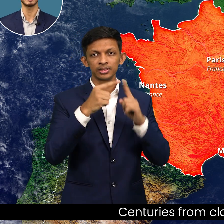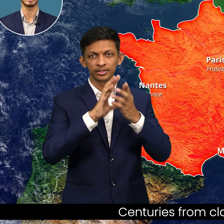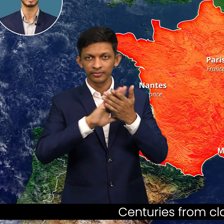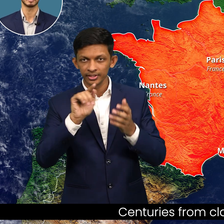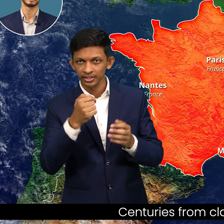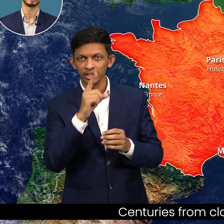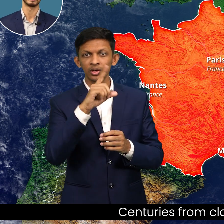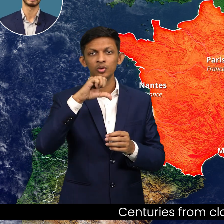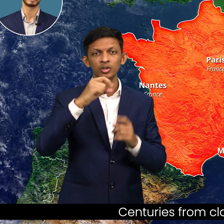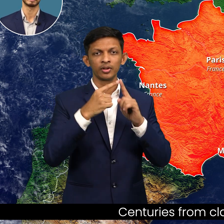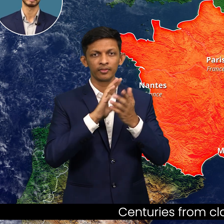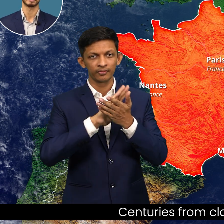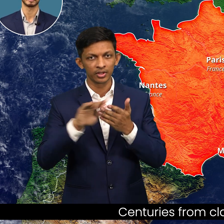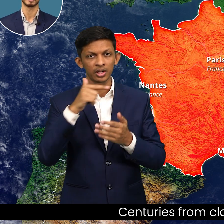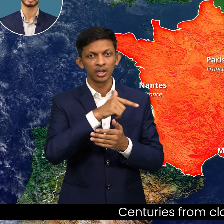Social Studies.